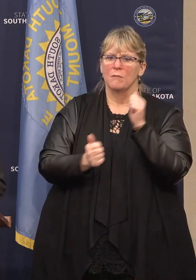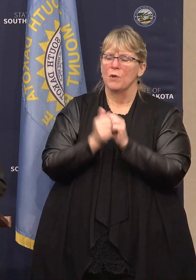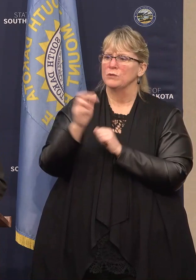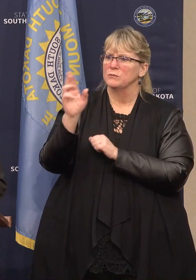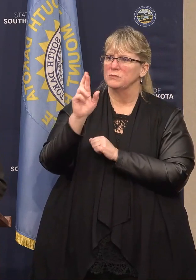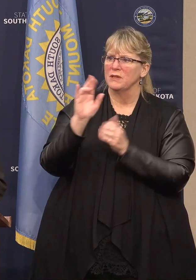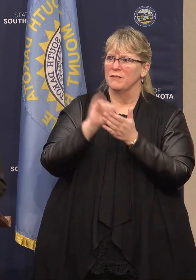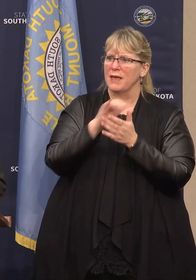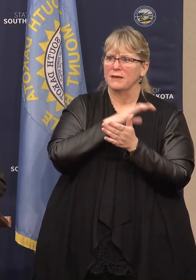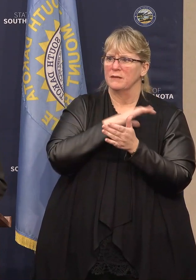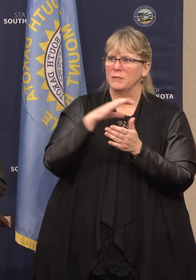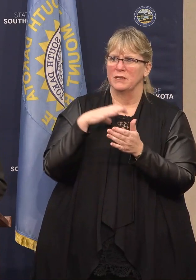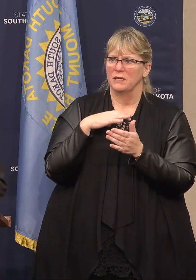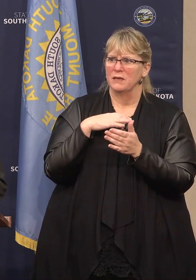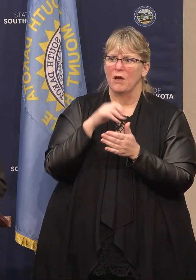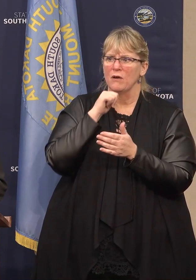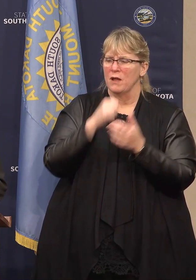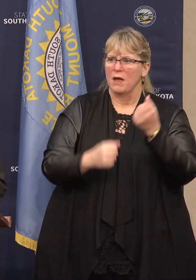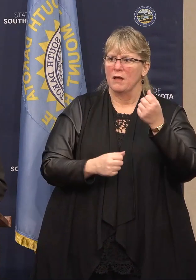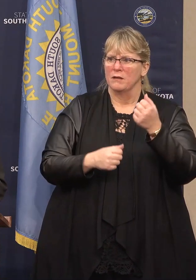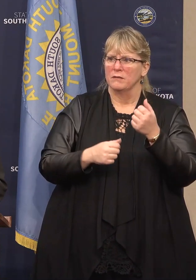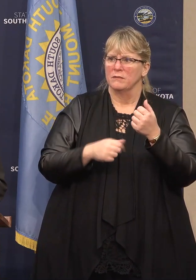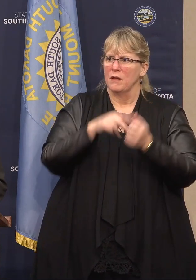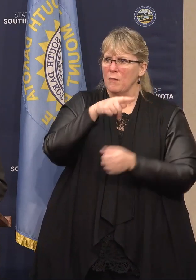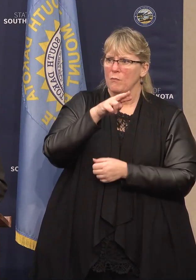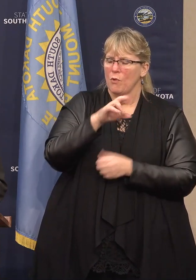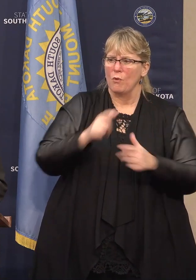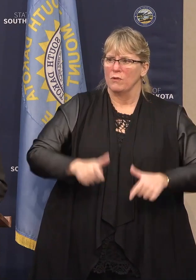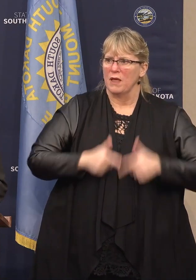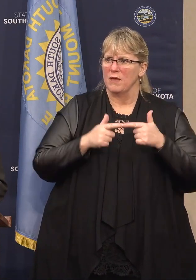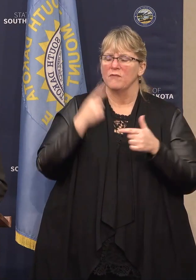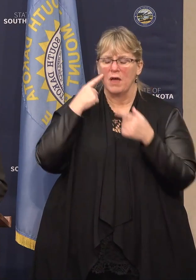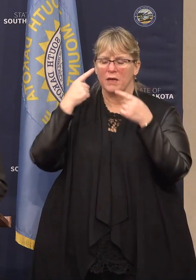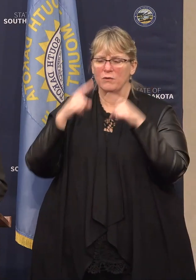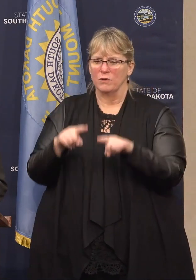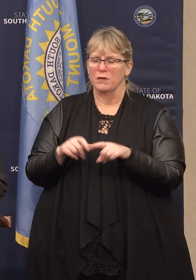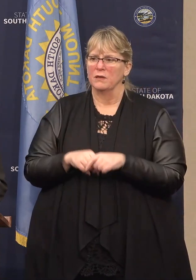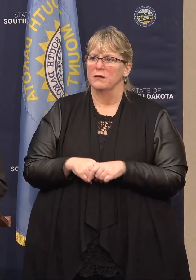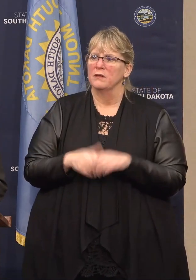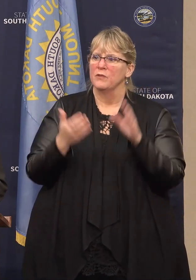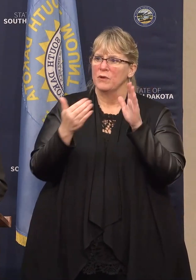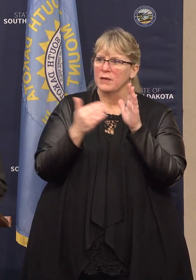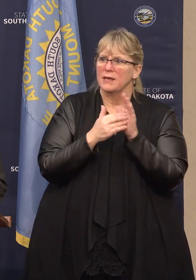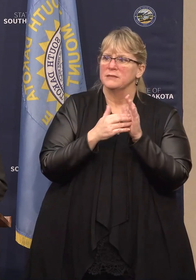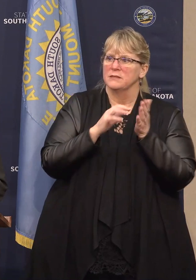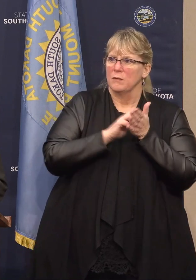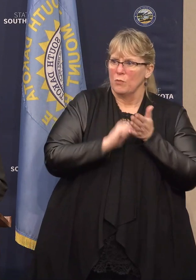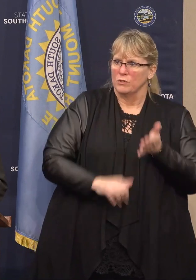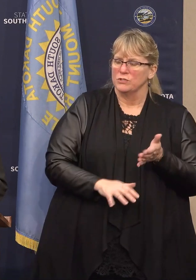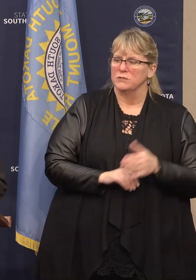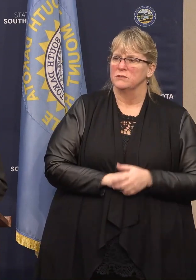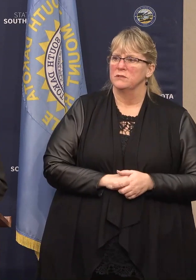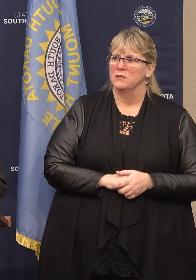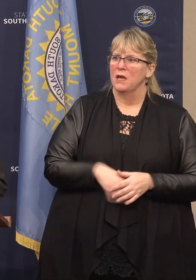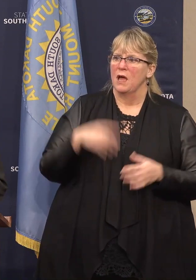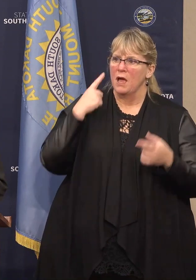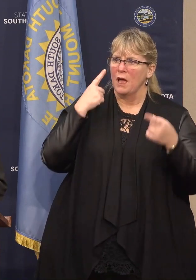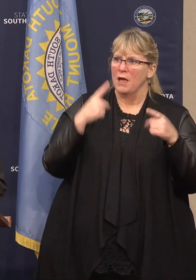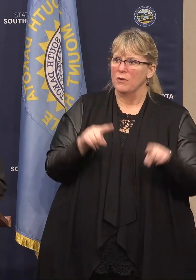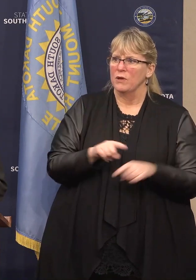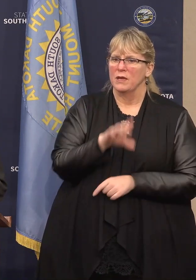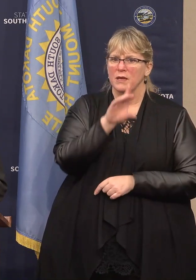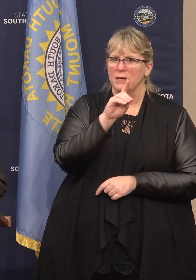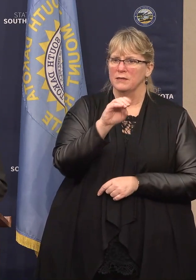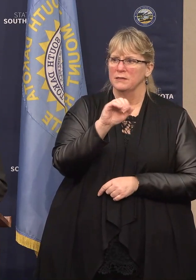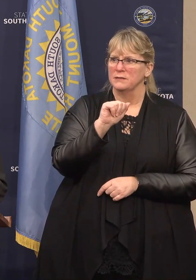committee are not pro-life. They're very right, I very agree. against abortion. You know, again, I agree. Obviously, Dale Barcher